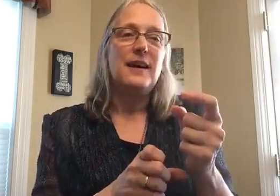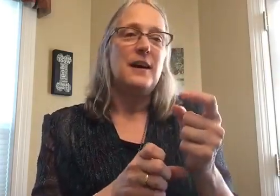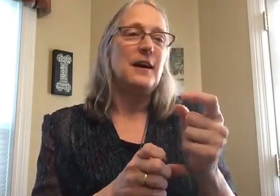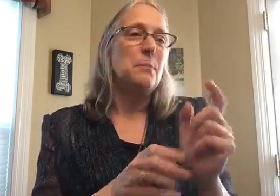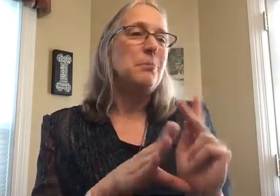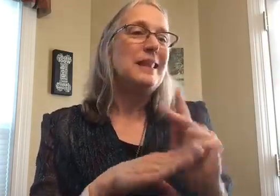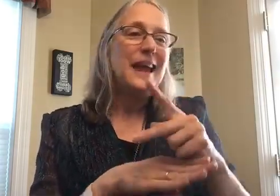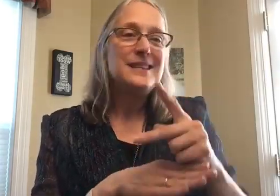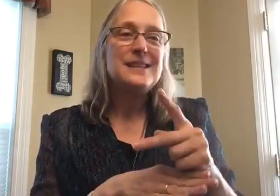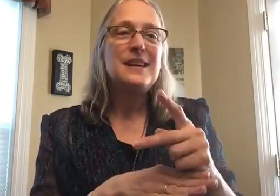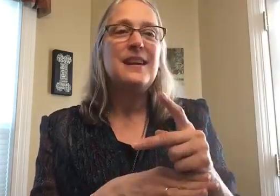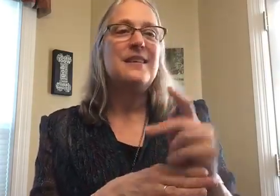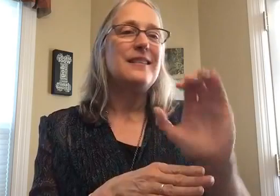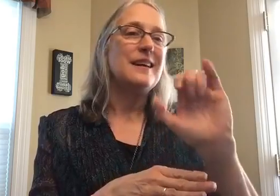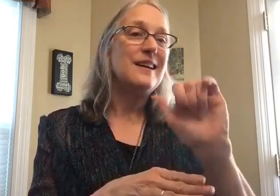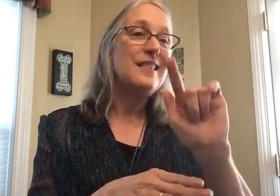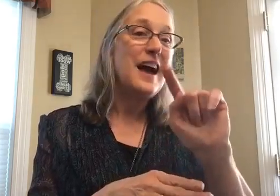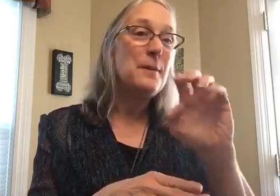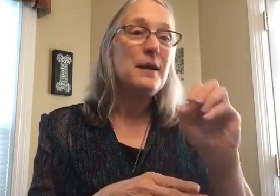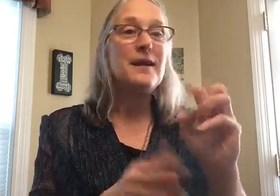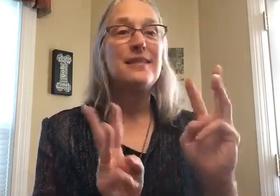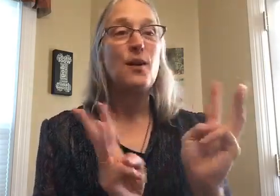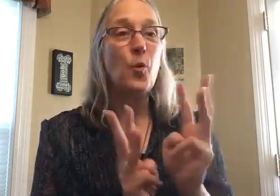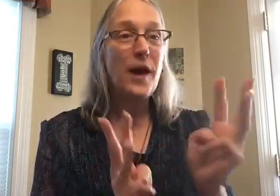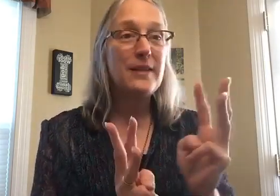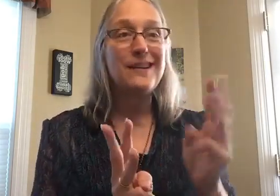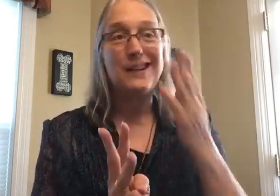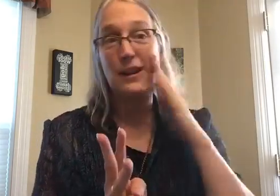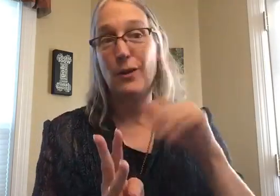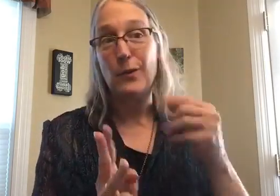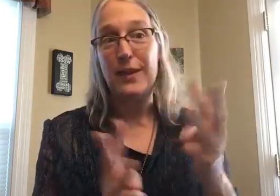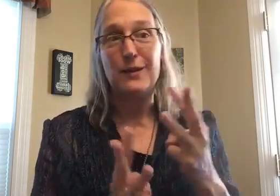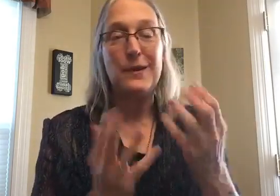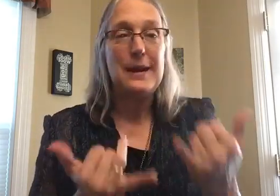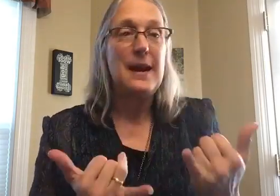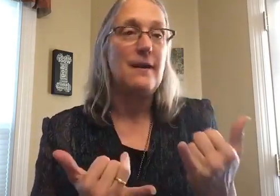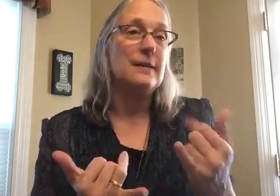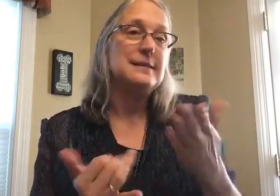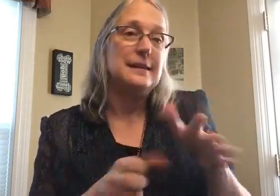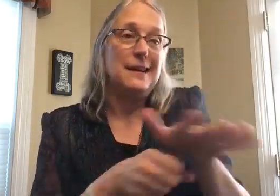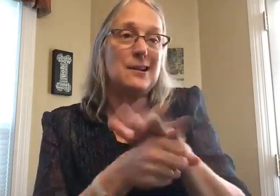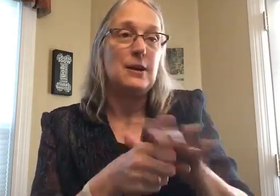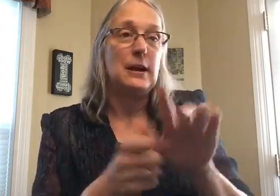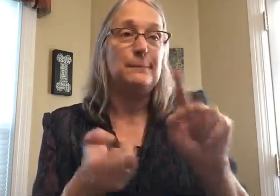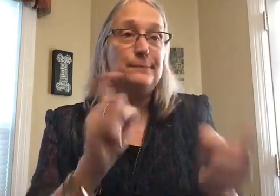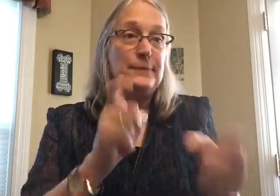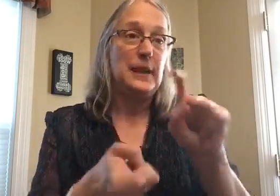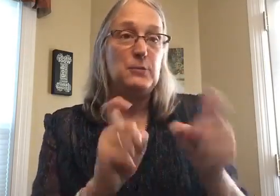the planting, the climate, the weather, the weather right now, at least in our area, keeps